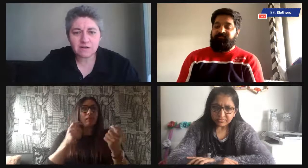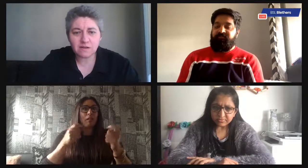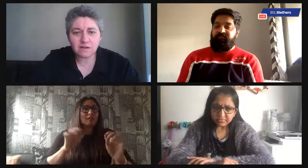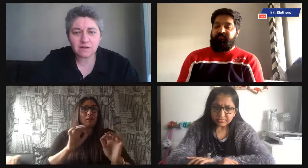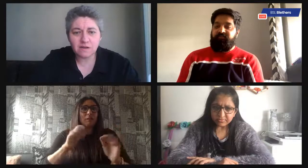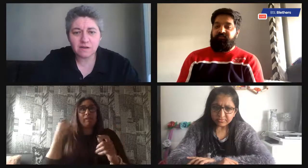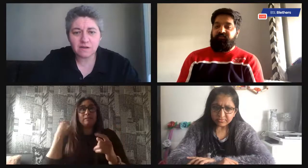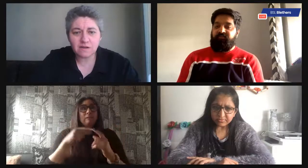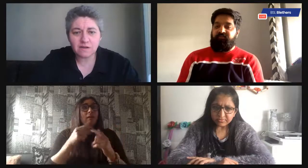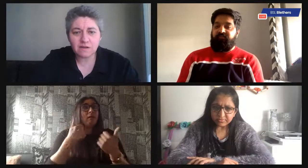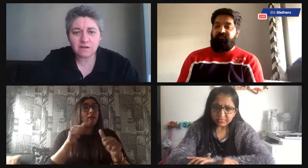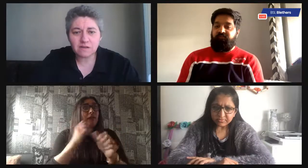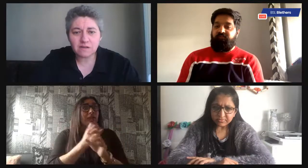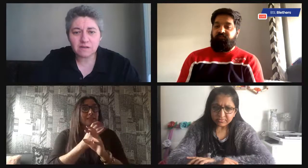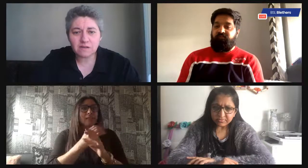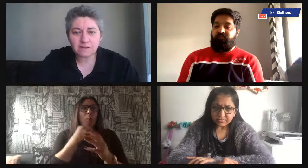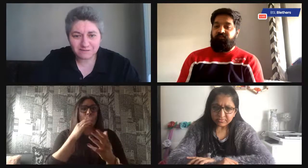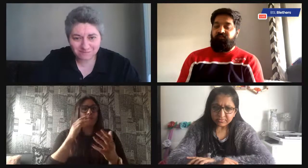question, Avro.